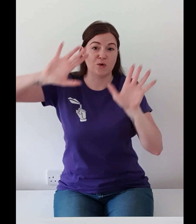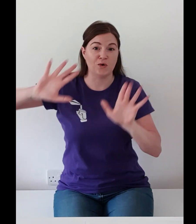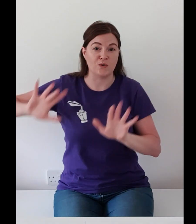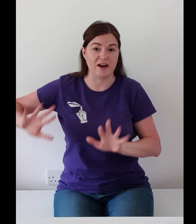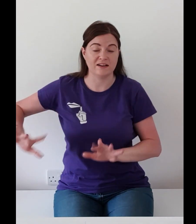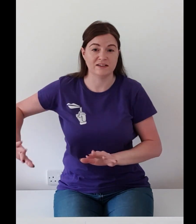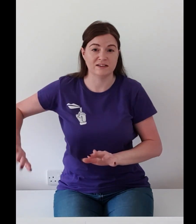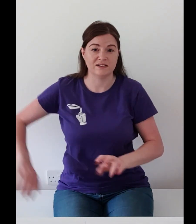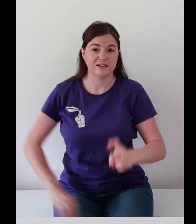pouring,